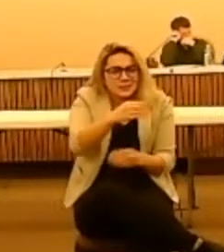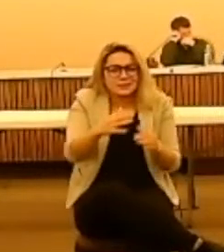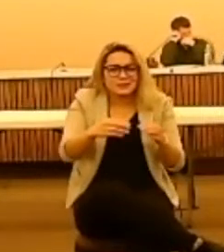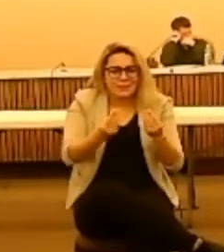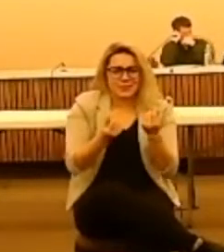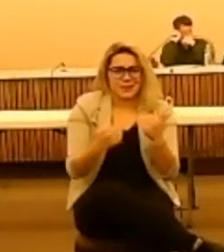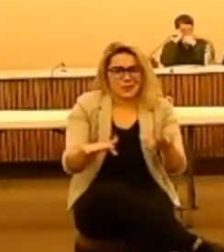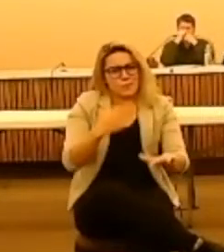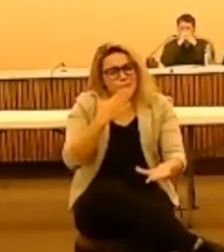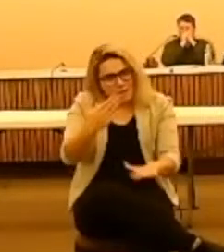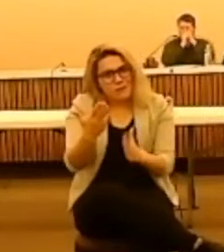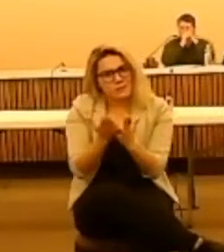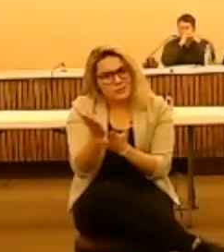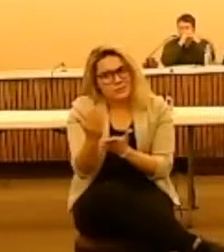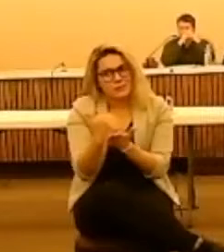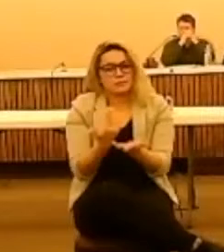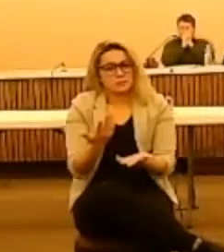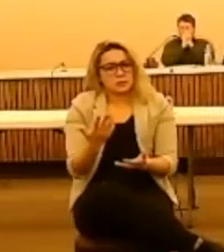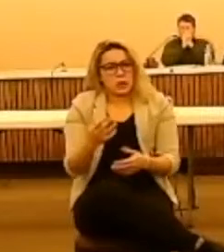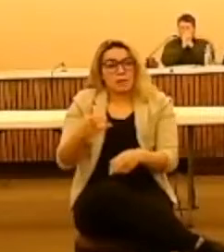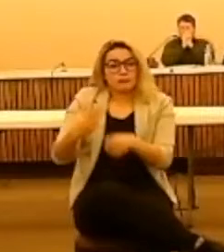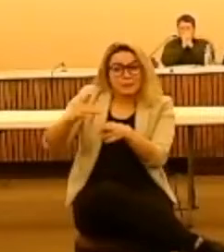firm and very familiar with the area.